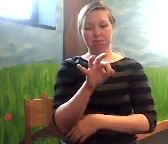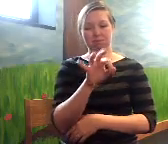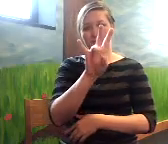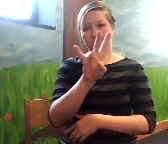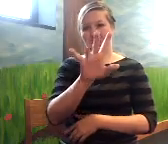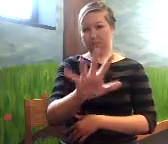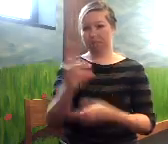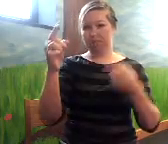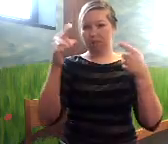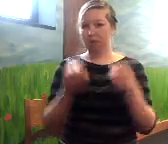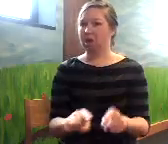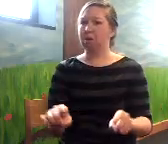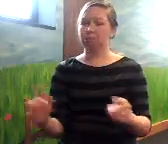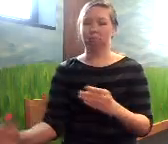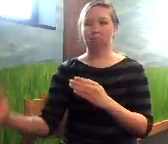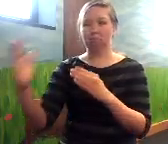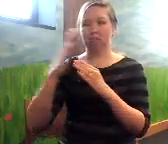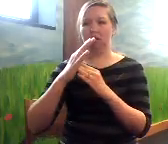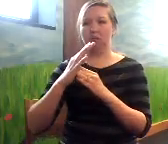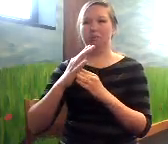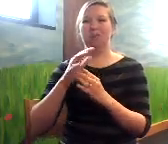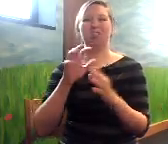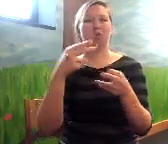U.S. forces completely withdraw